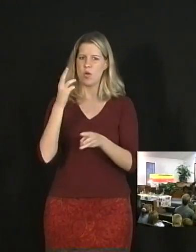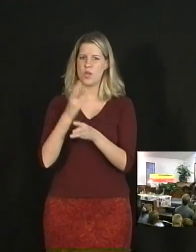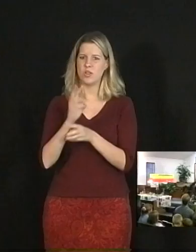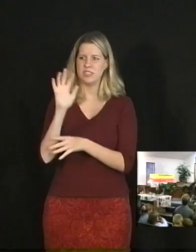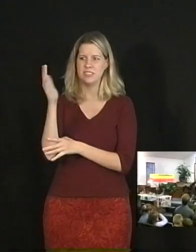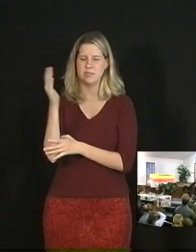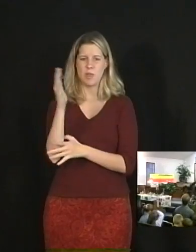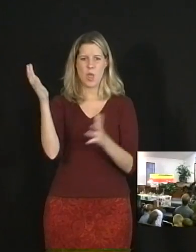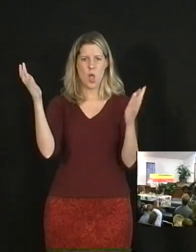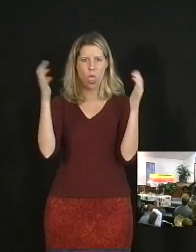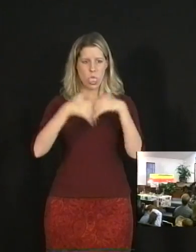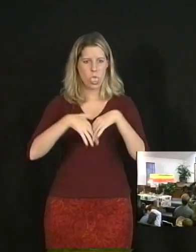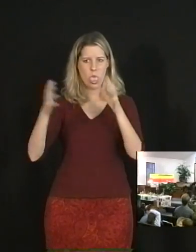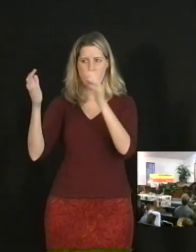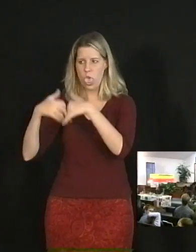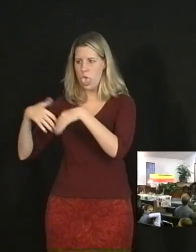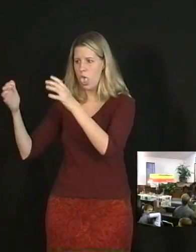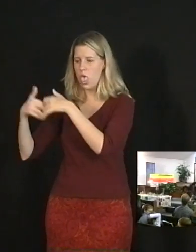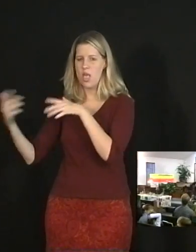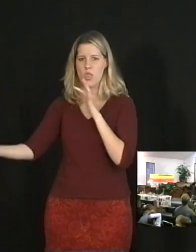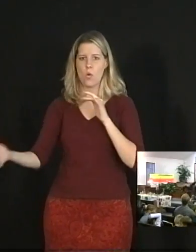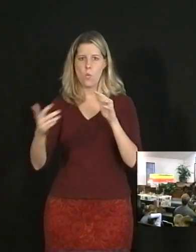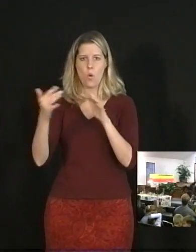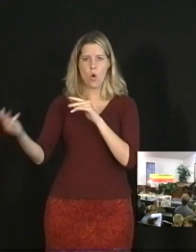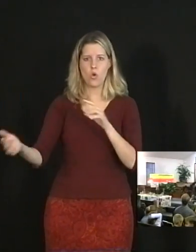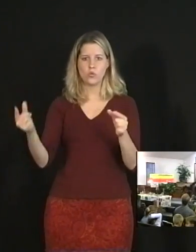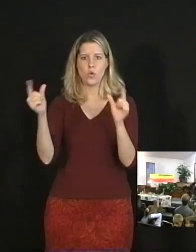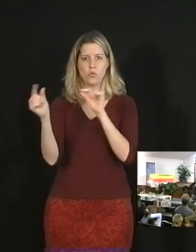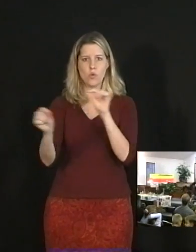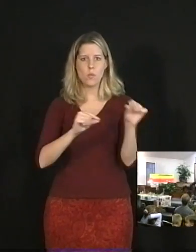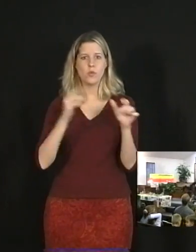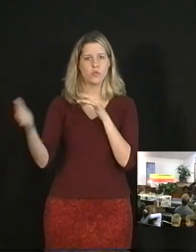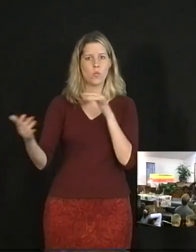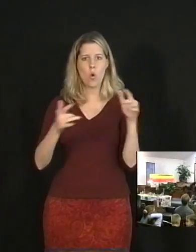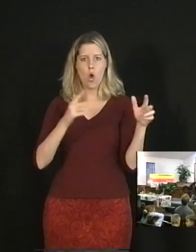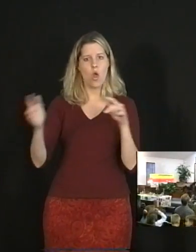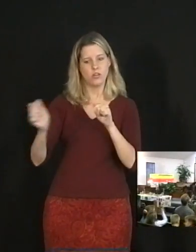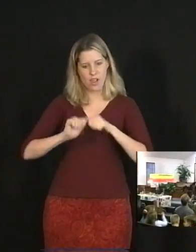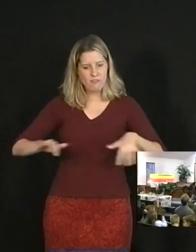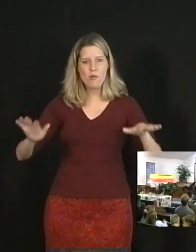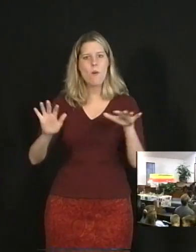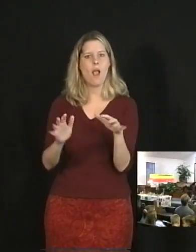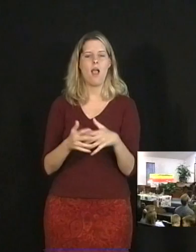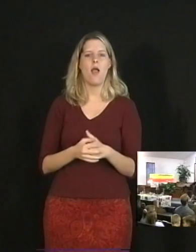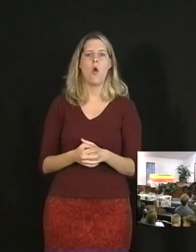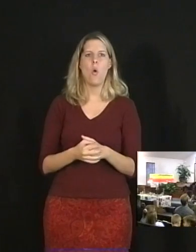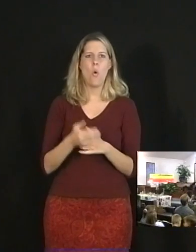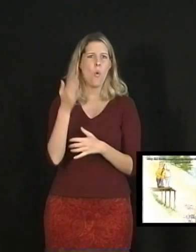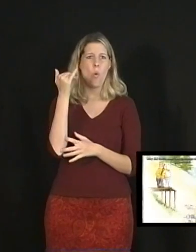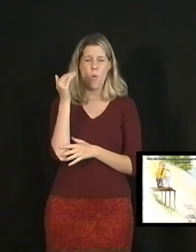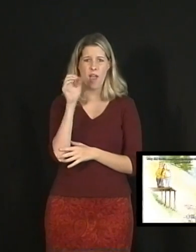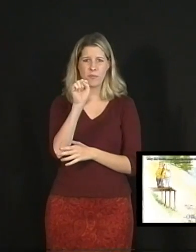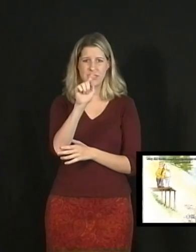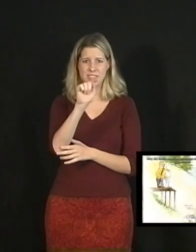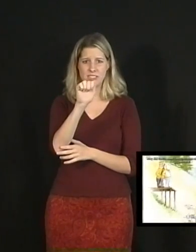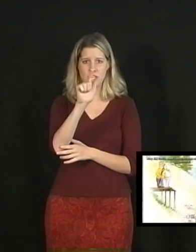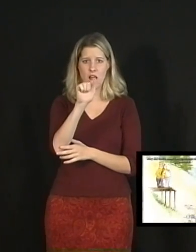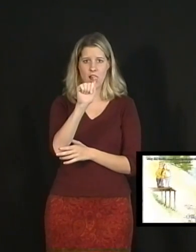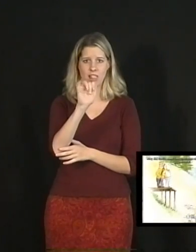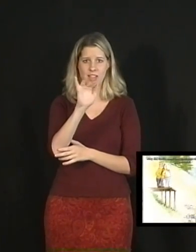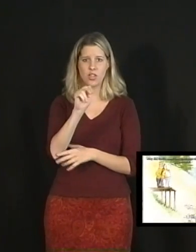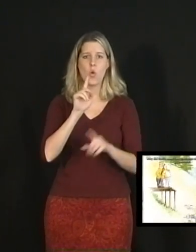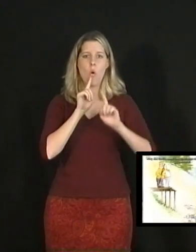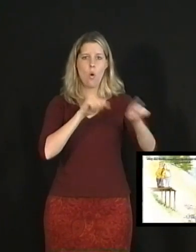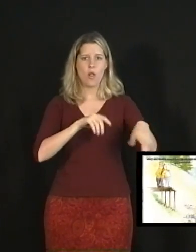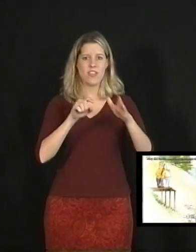world seems to be coming unglued at the seams. There are wars and rumors of wars every place we look. Why on earth would Joseph Stalin